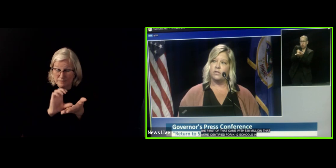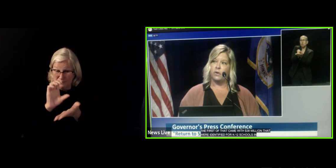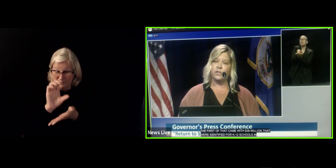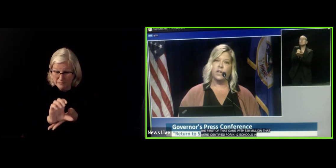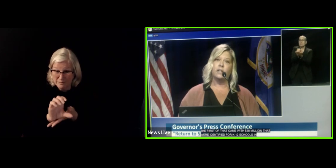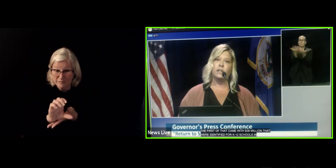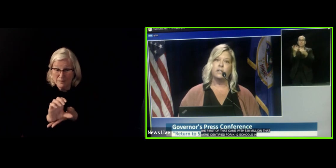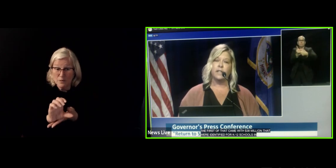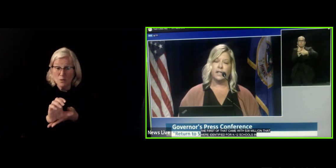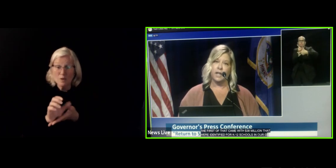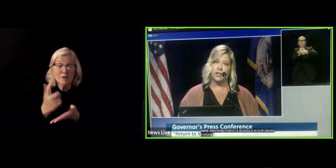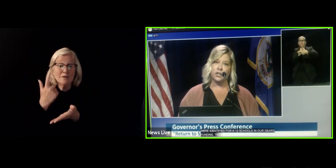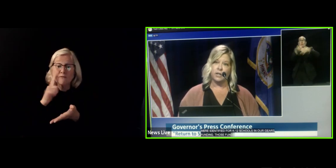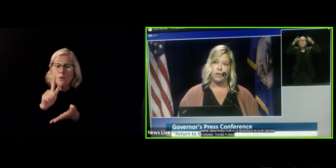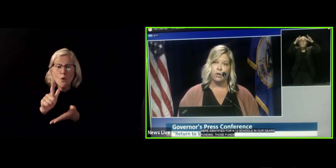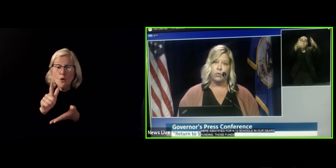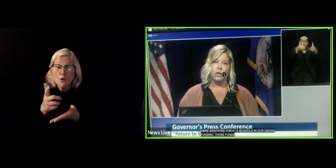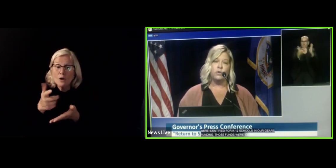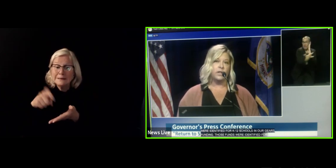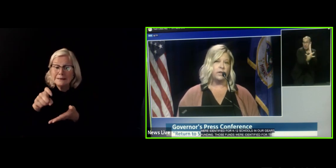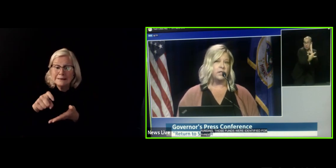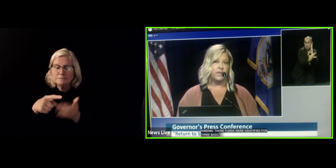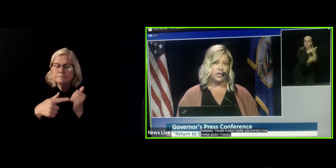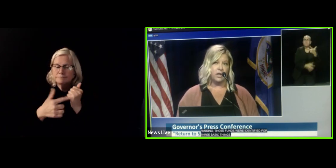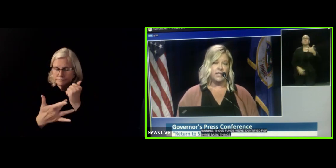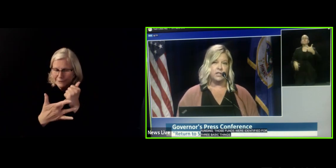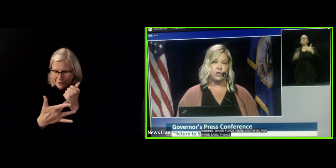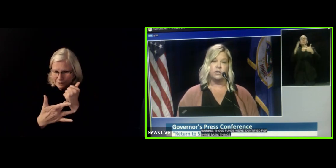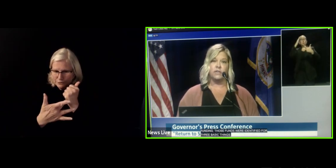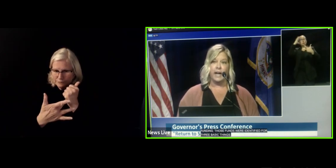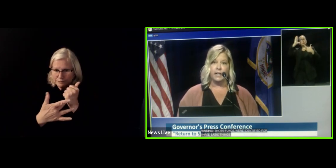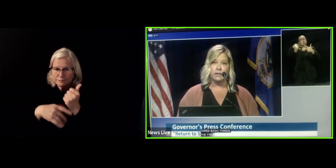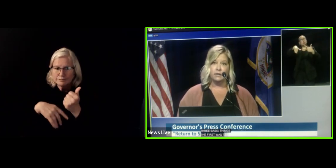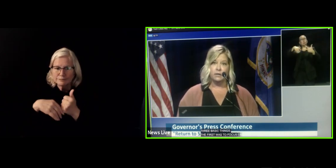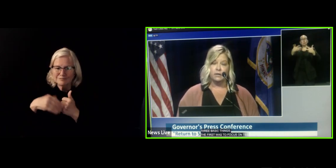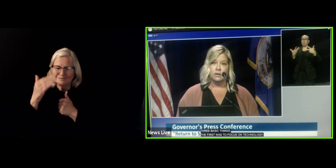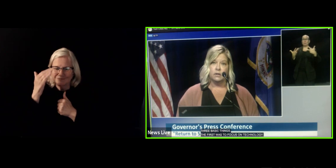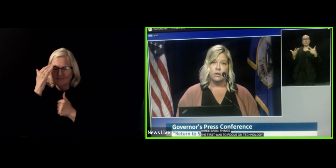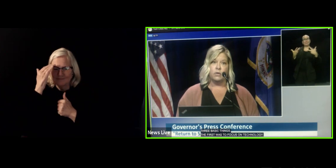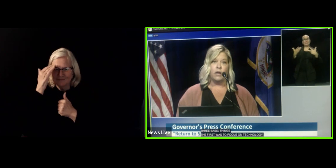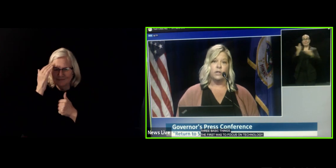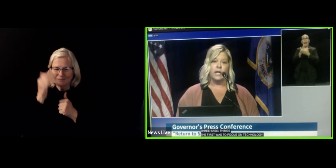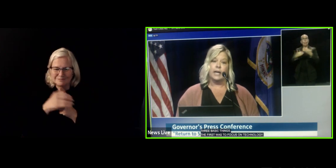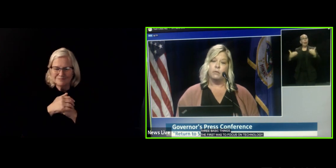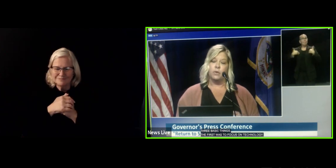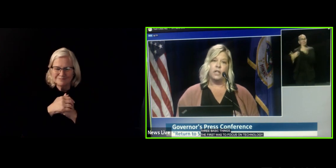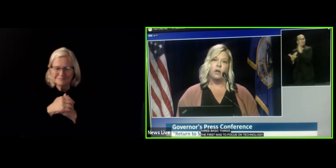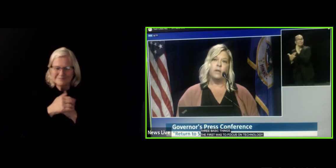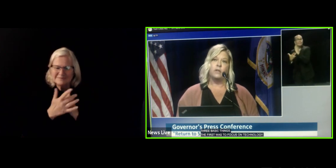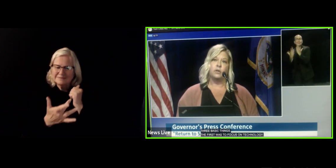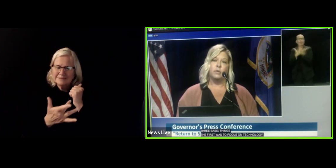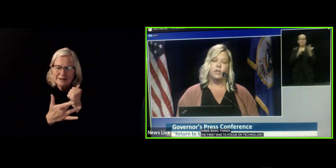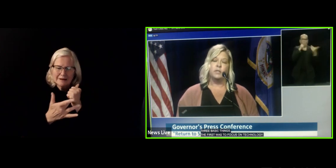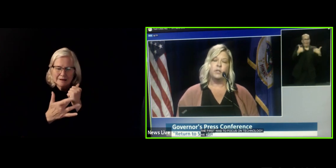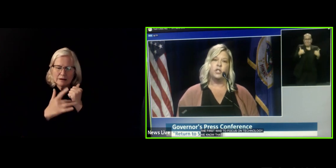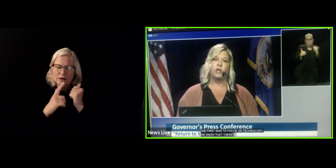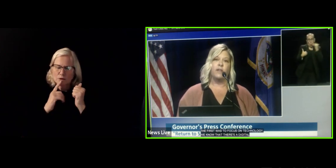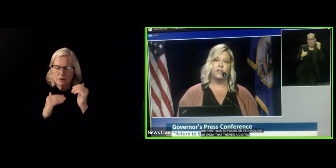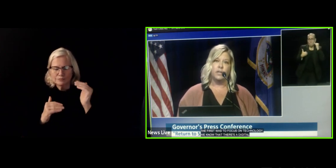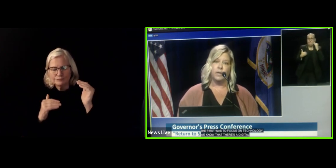to focus on technology. We know that there is a digital divide, not only within our metro communities,